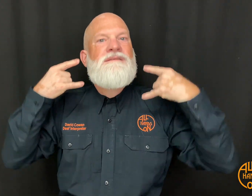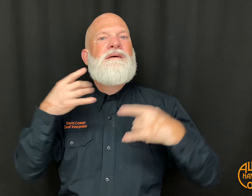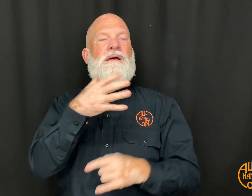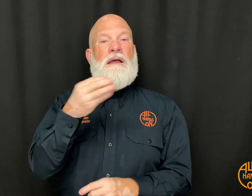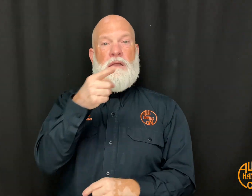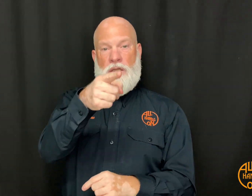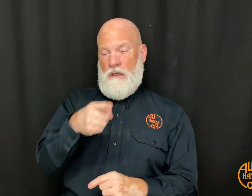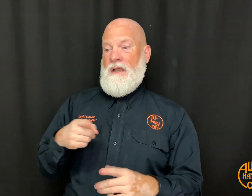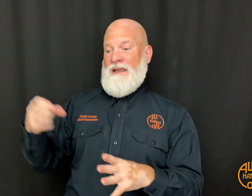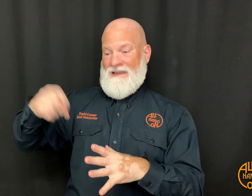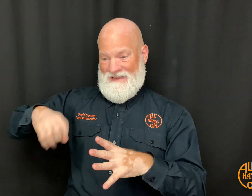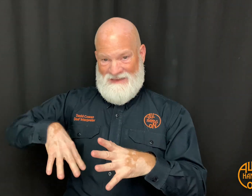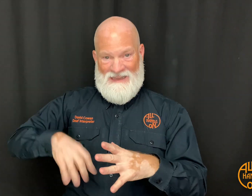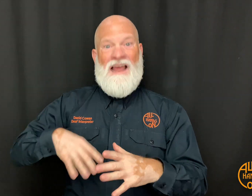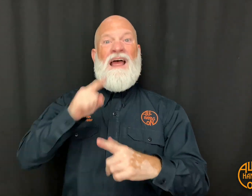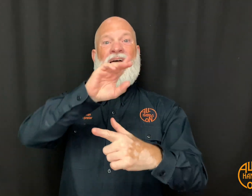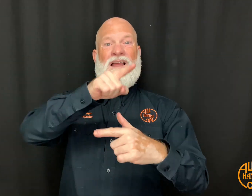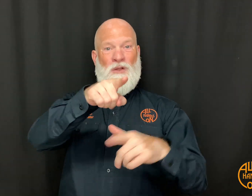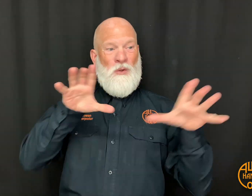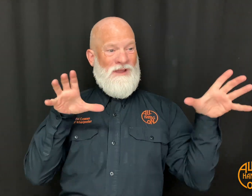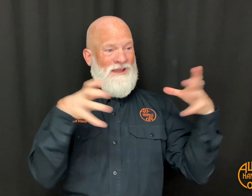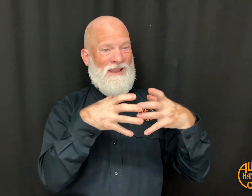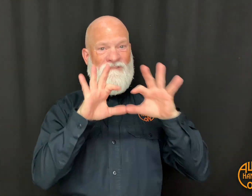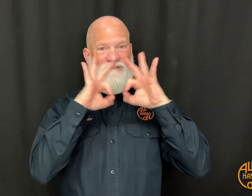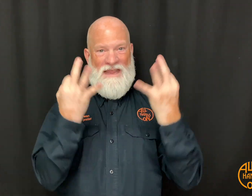and staying together as your family.